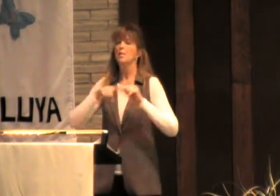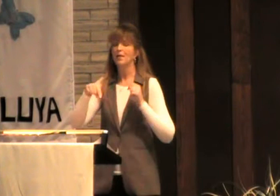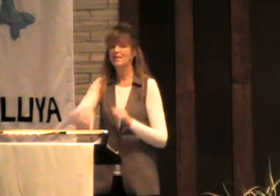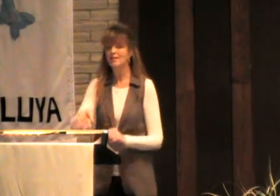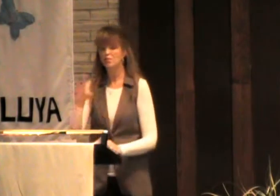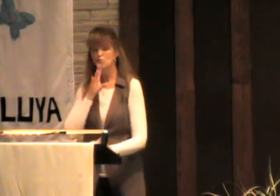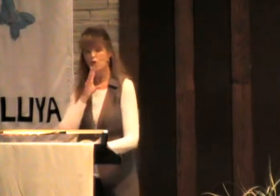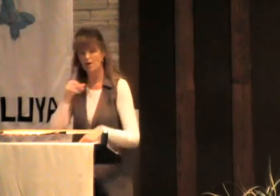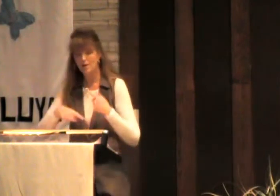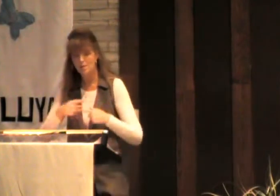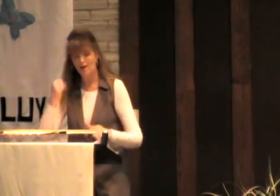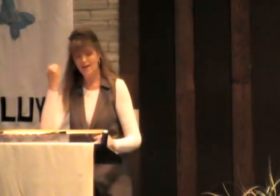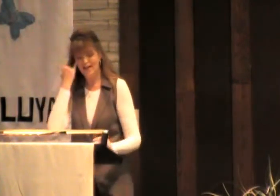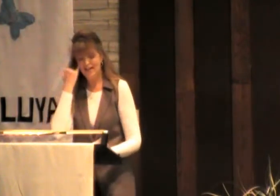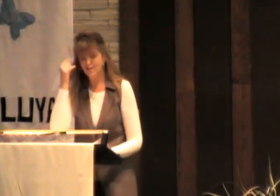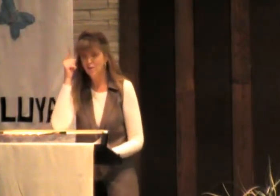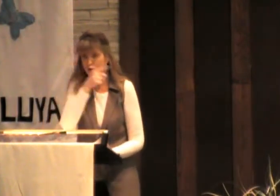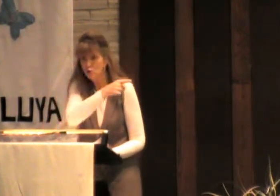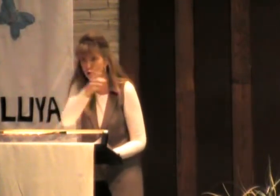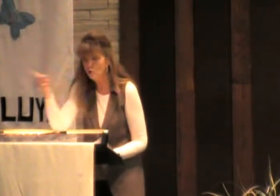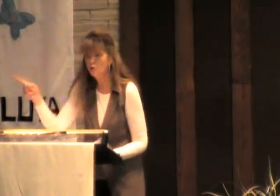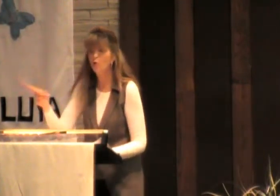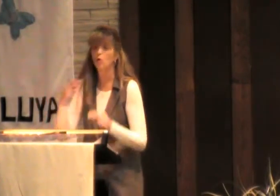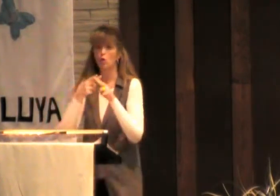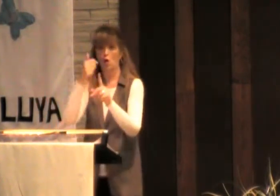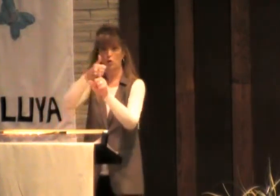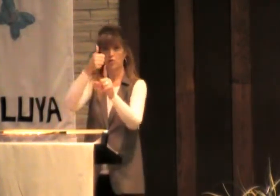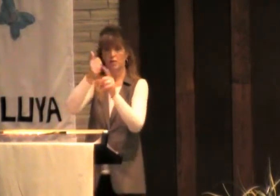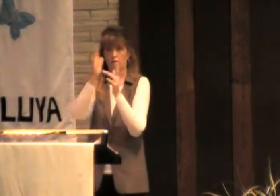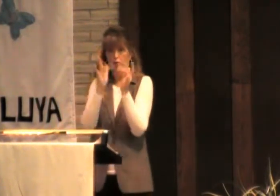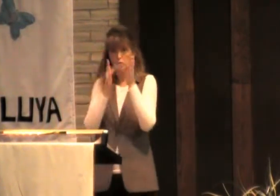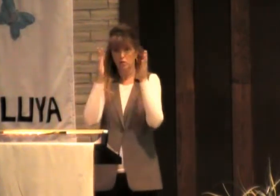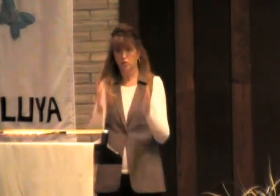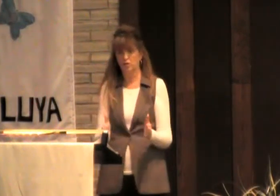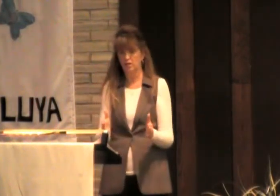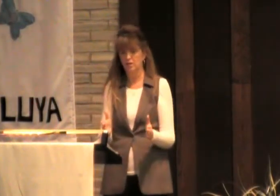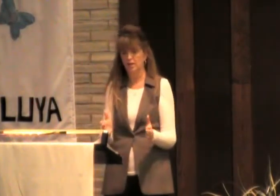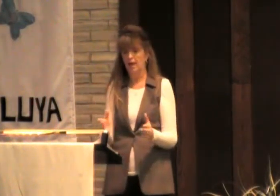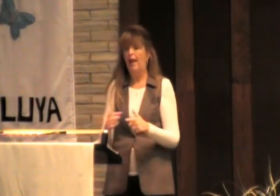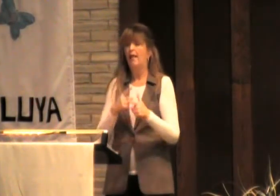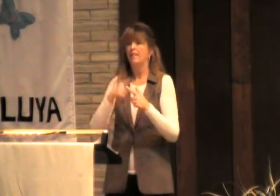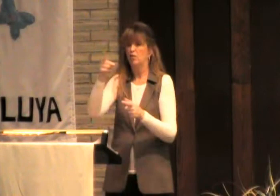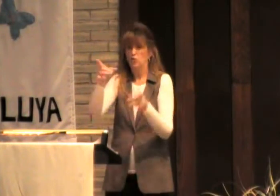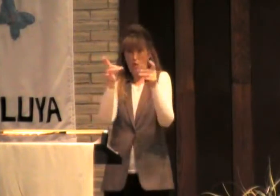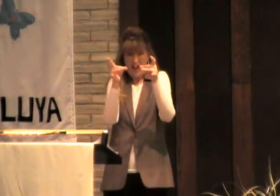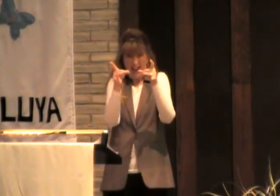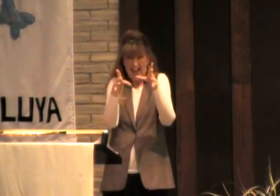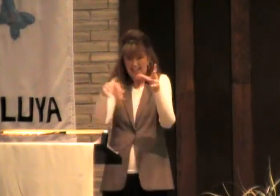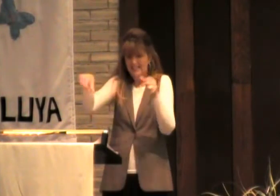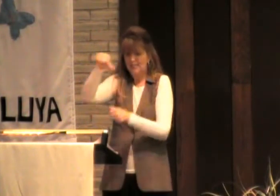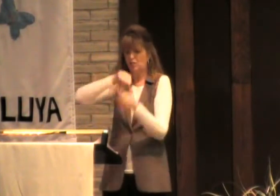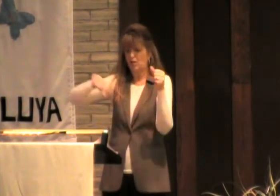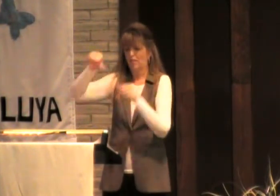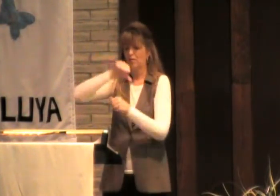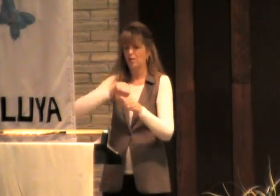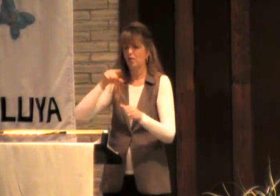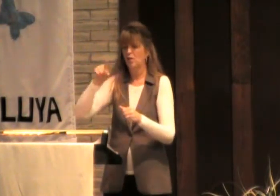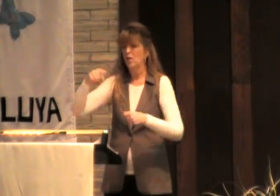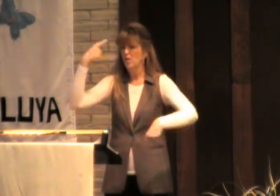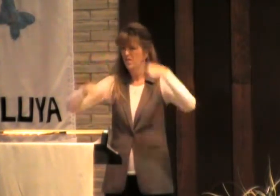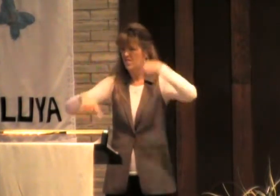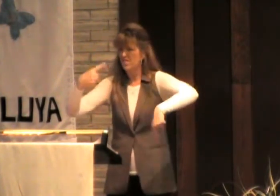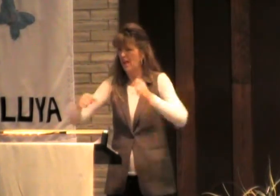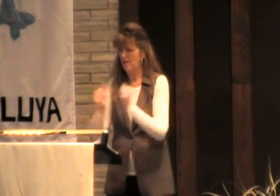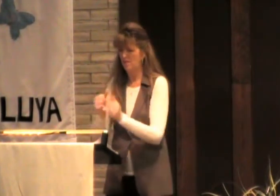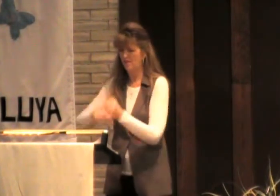we do have the same beliefs, but this is talking about if you call yourself a Christian, but then you